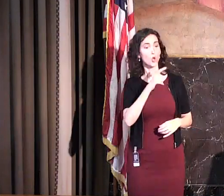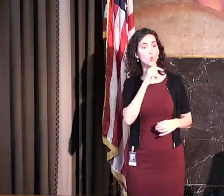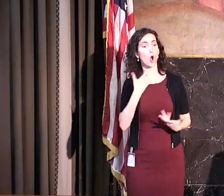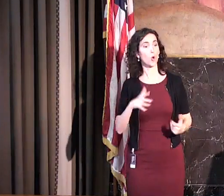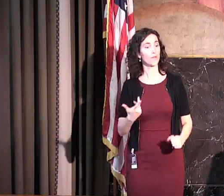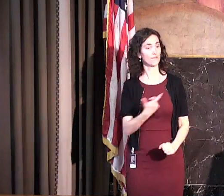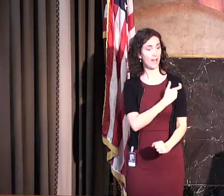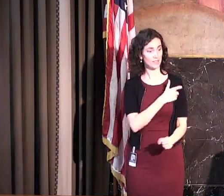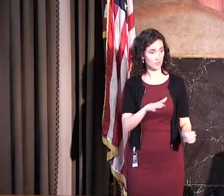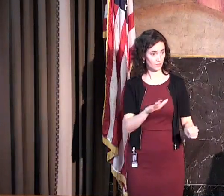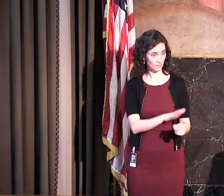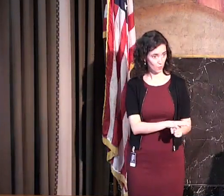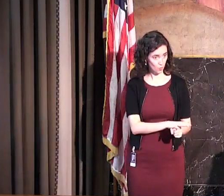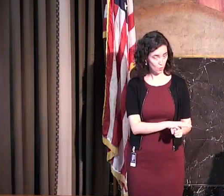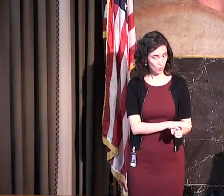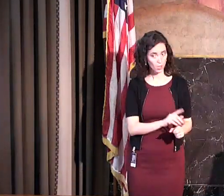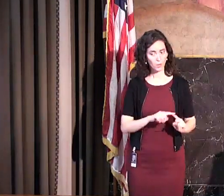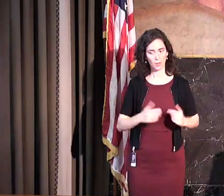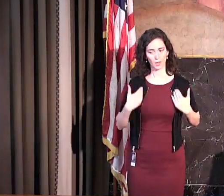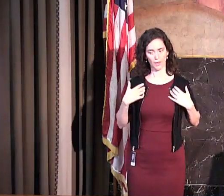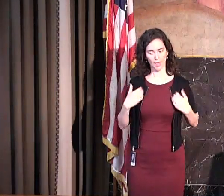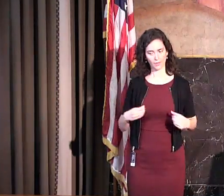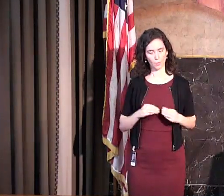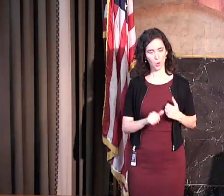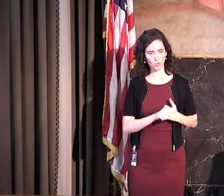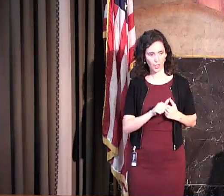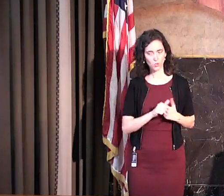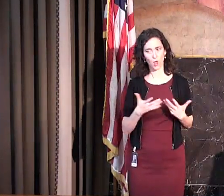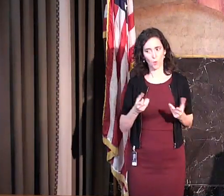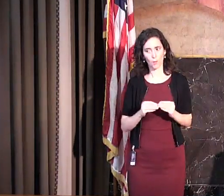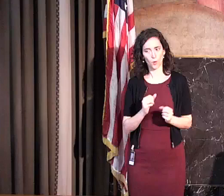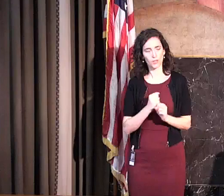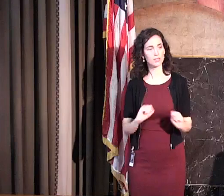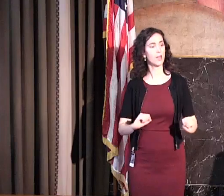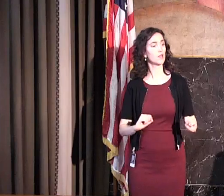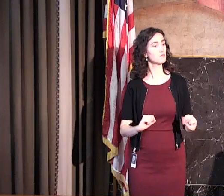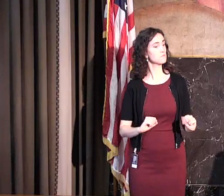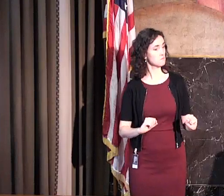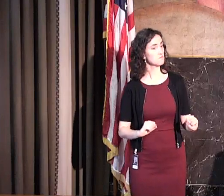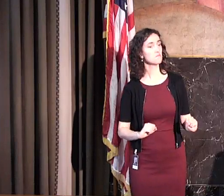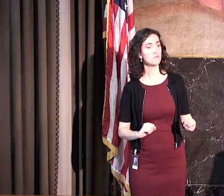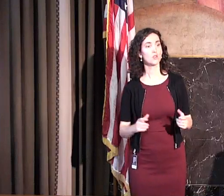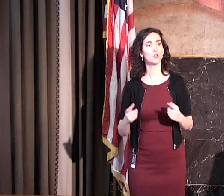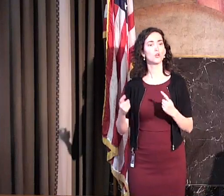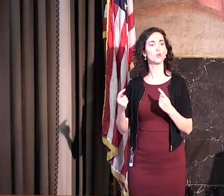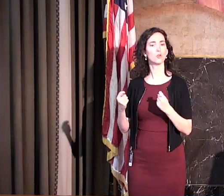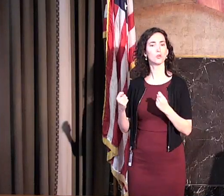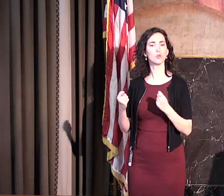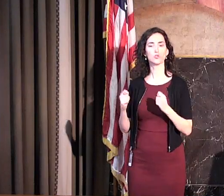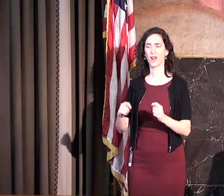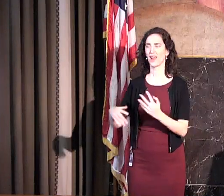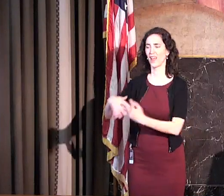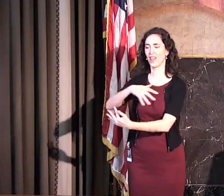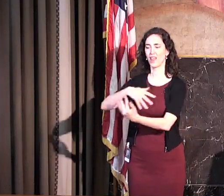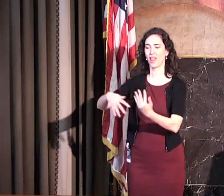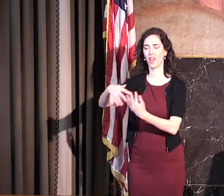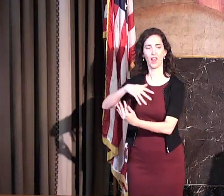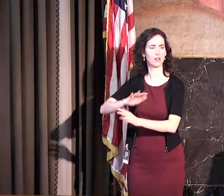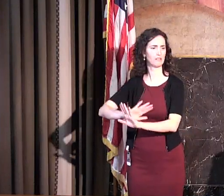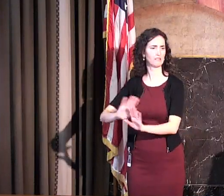vaccinated but at increased risk or want more protection to first try and avoid crowded indoor